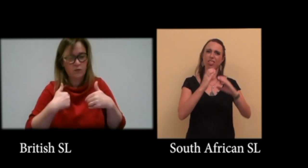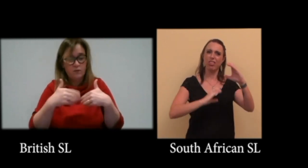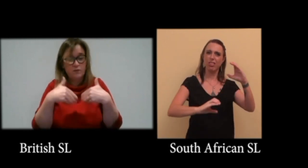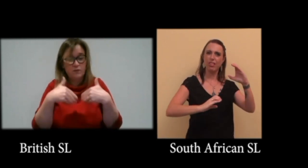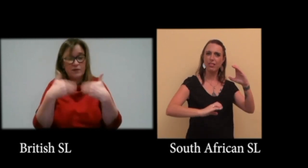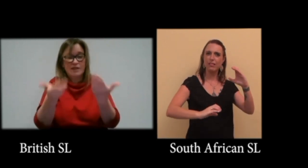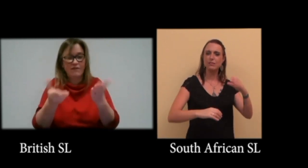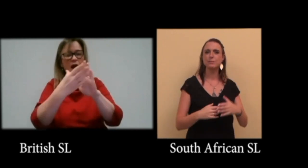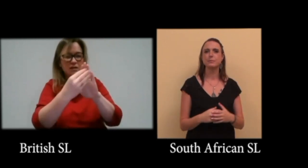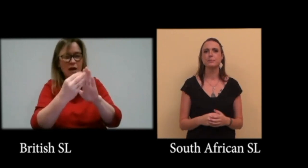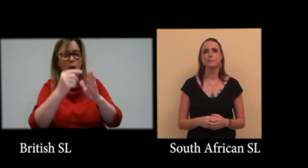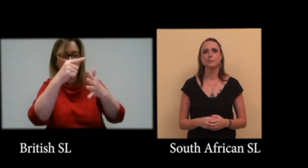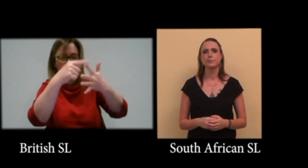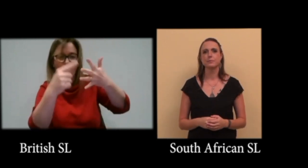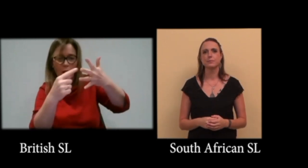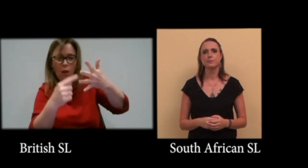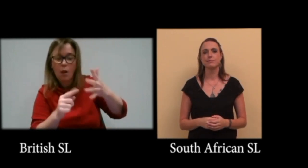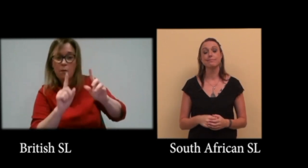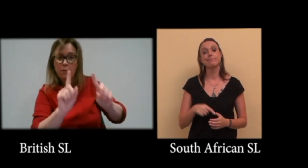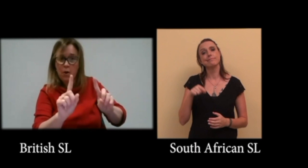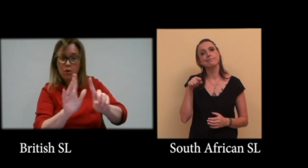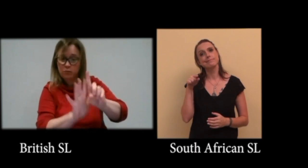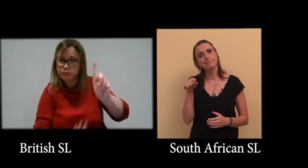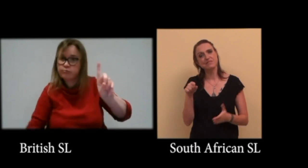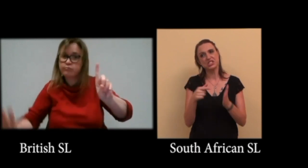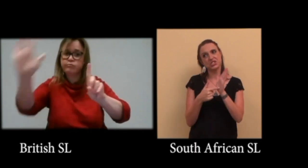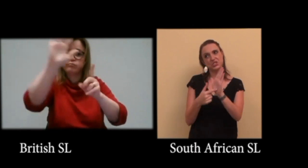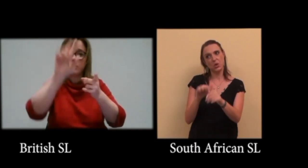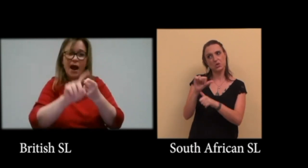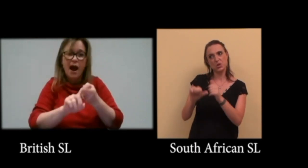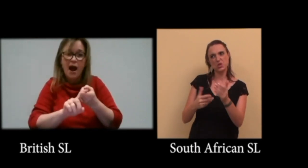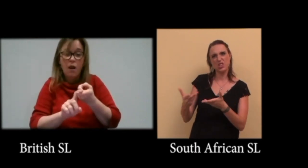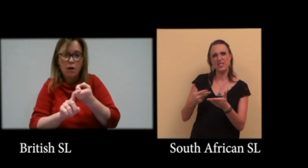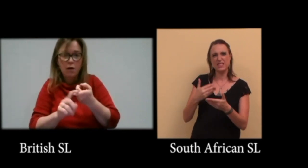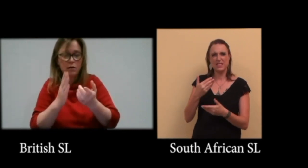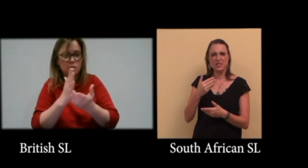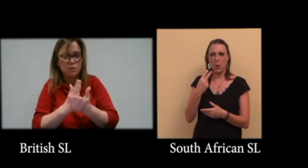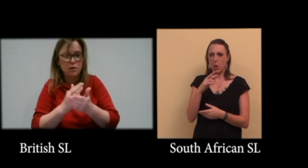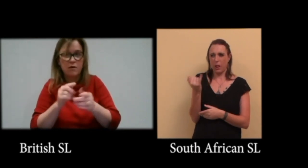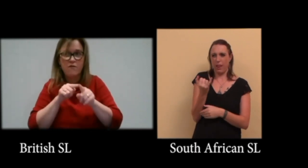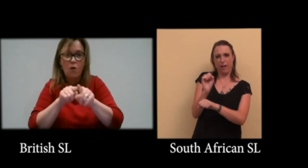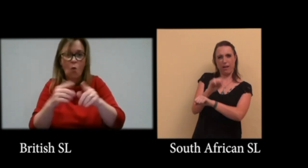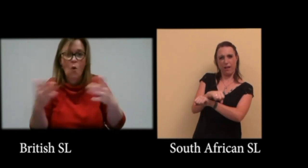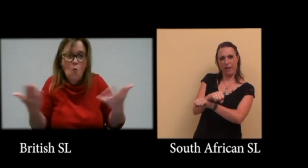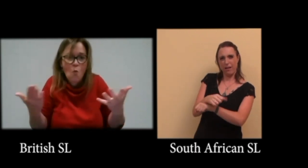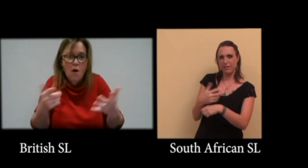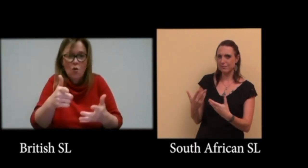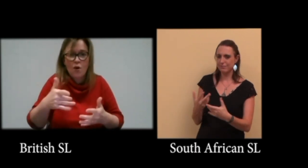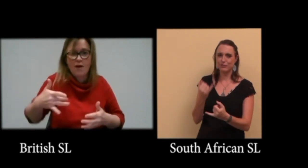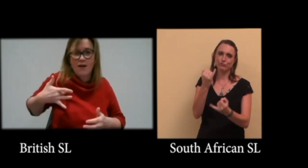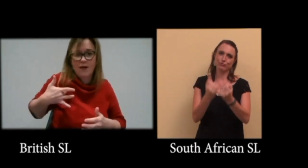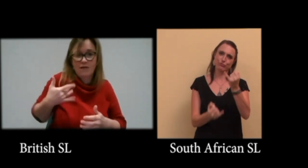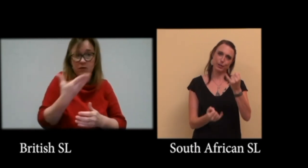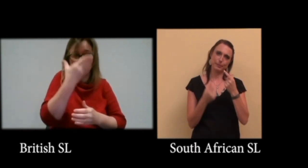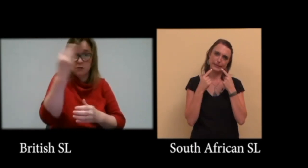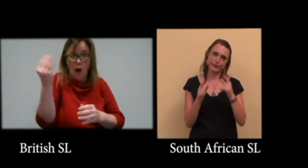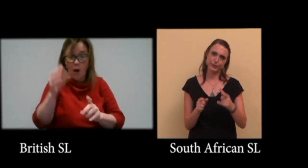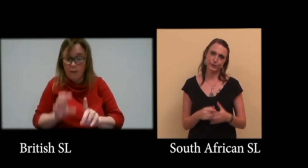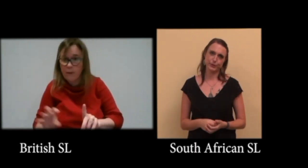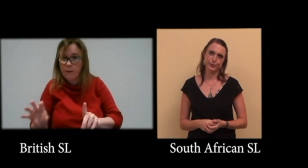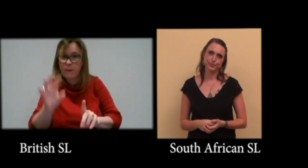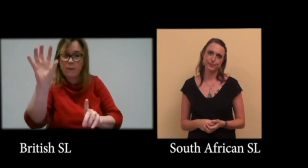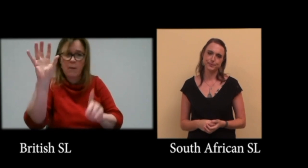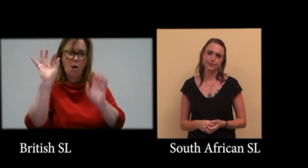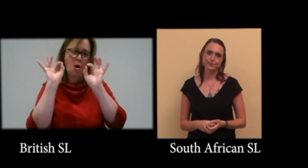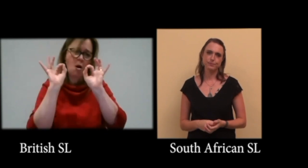to the communication difficulties that they're having. But obviously that gives a wrong message to social services as to why they're